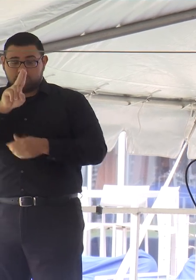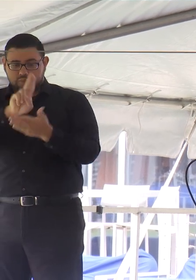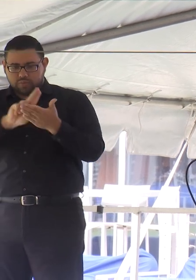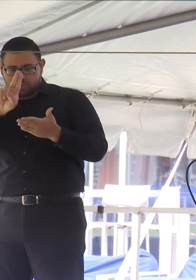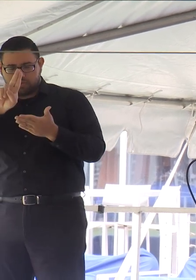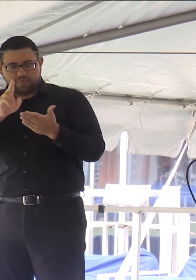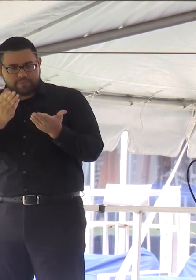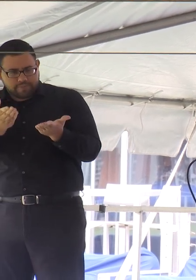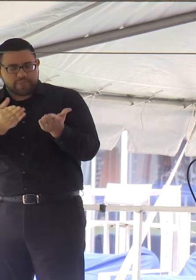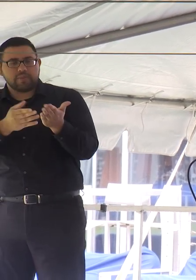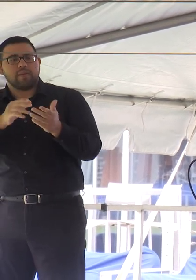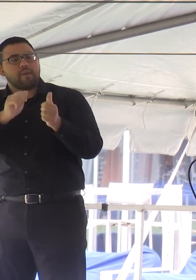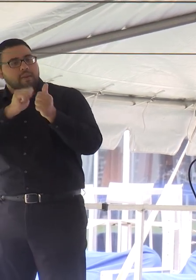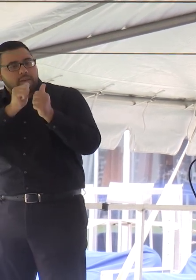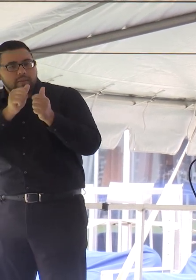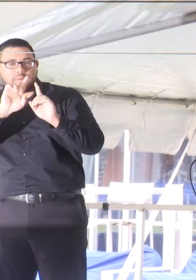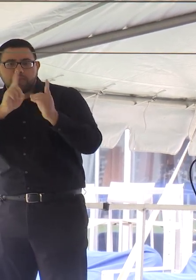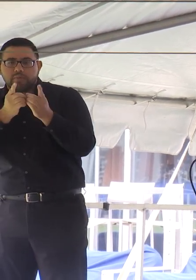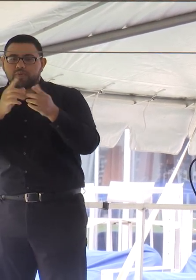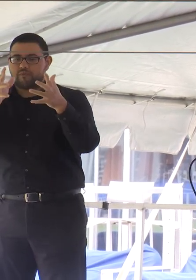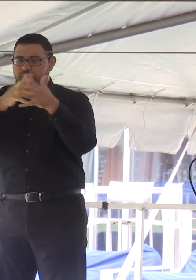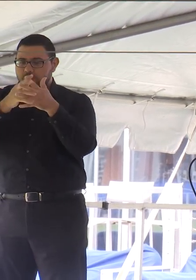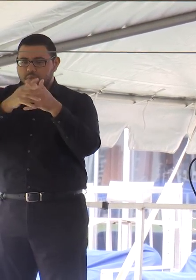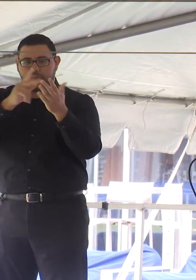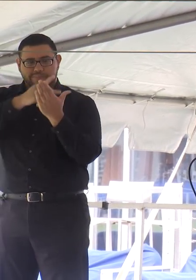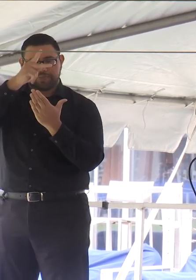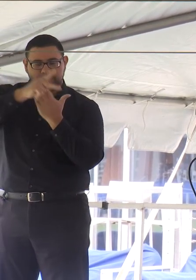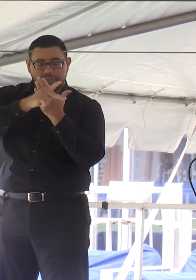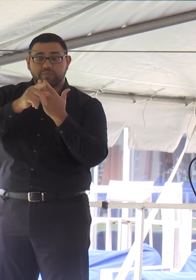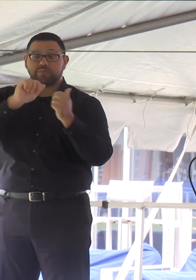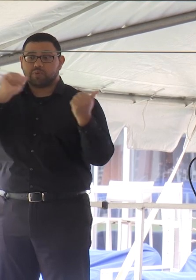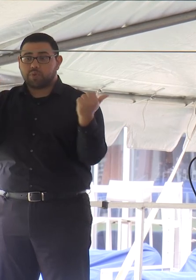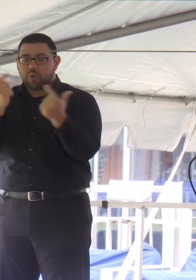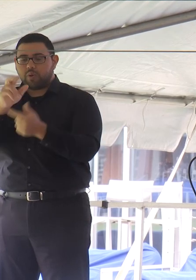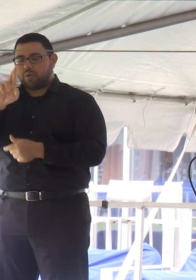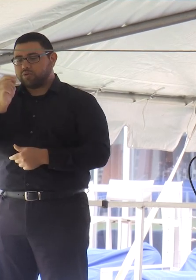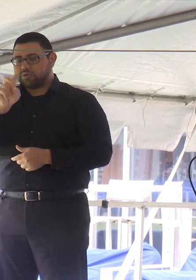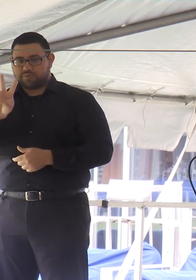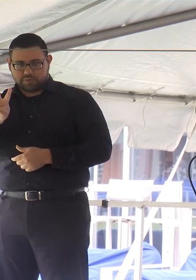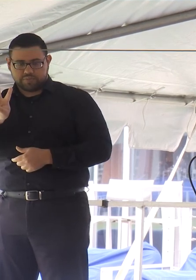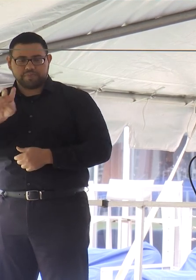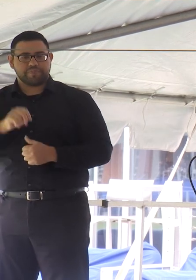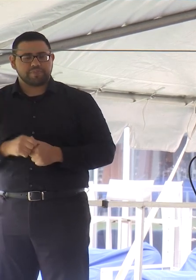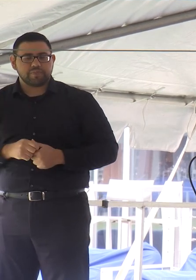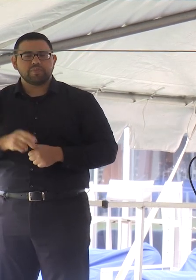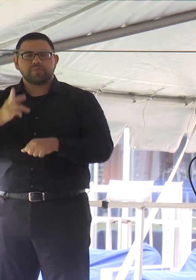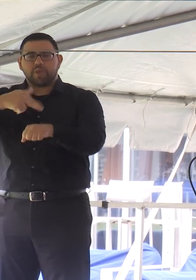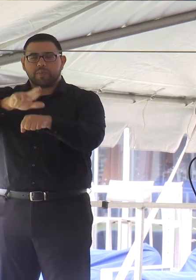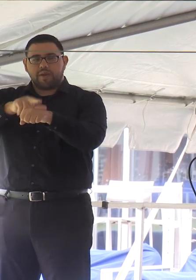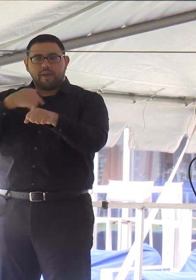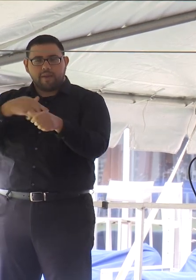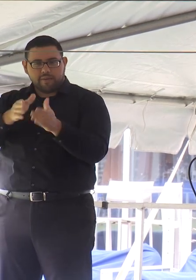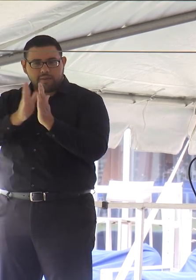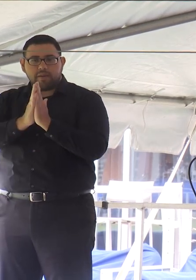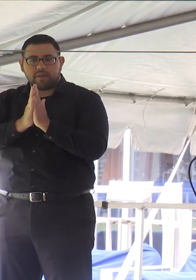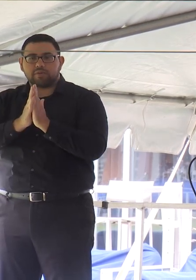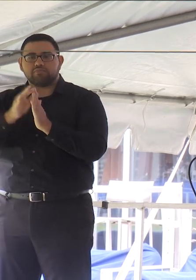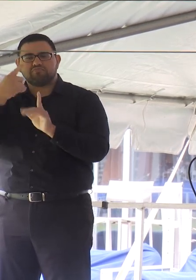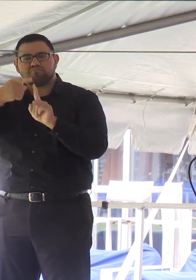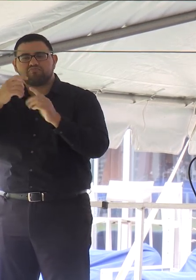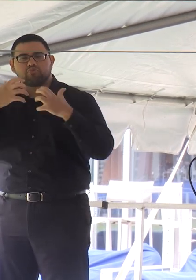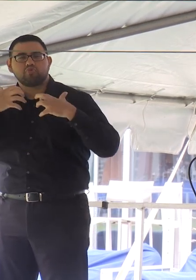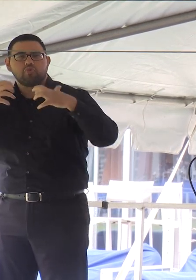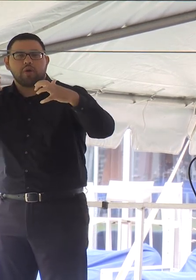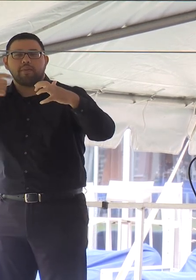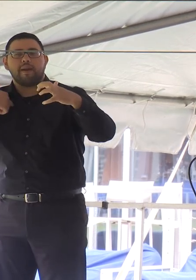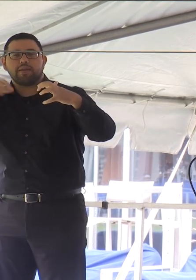university, obviously, our athletics department, our football program, and the entire Rio Grande Valley. Usually I ask this of the crowd,